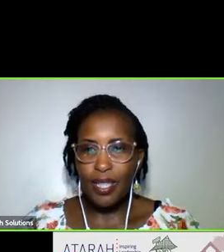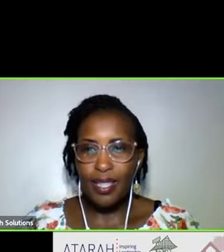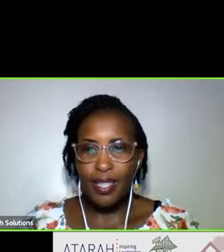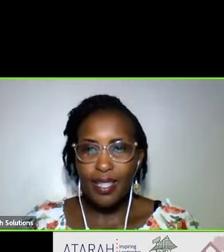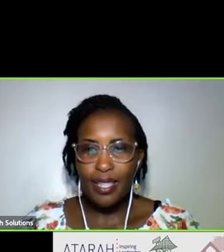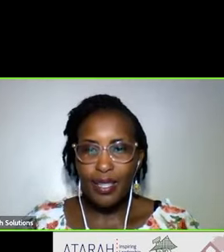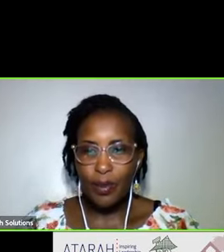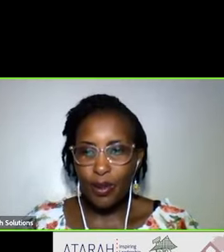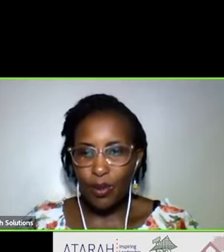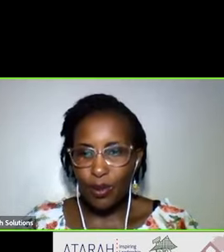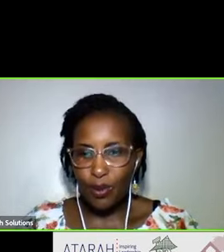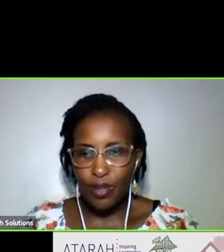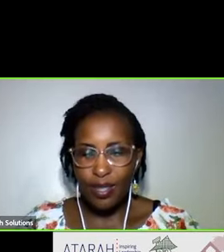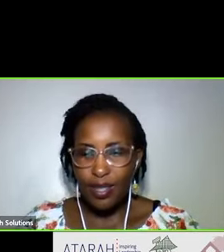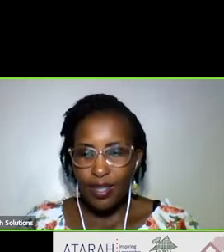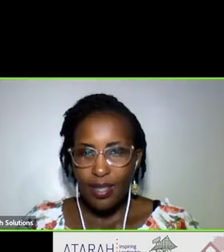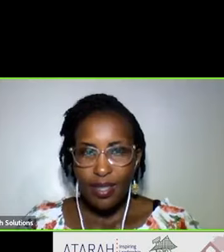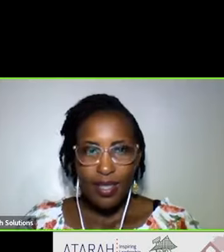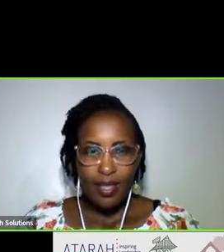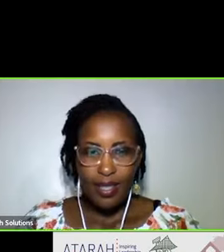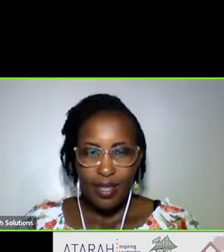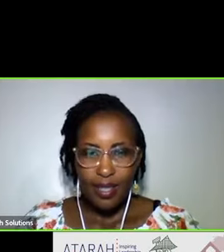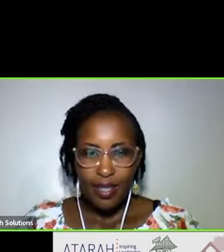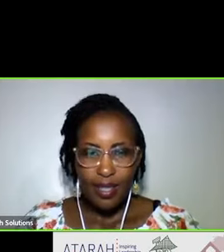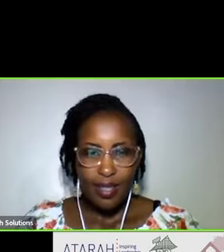All right, at the window closed.